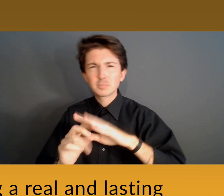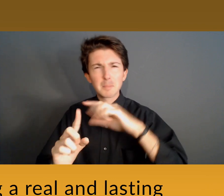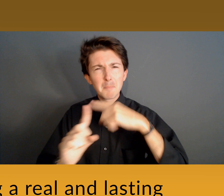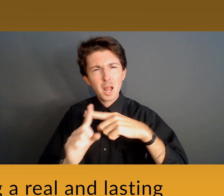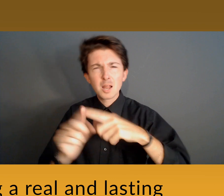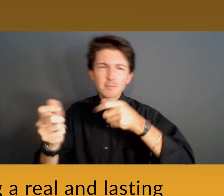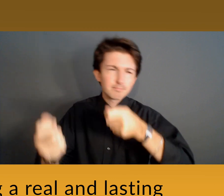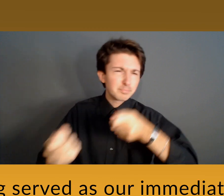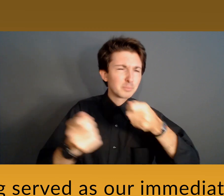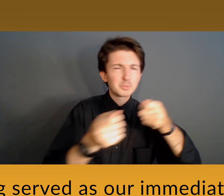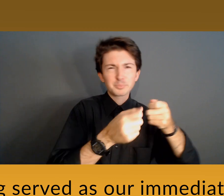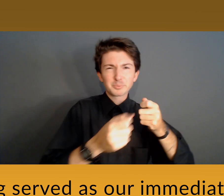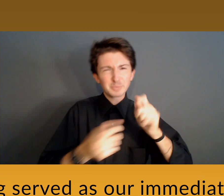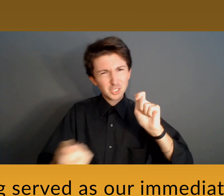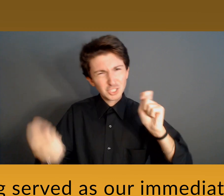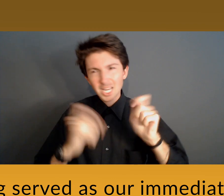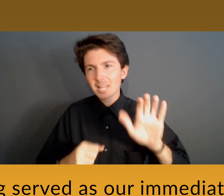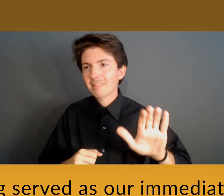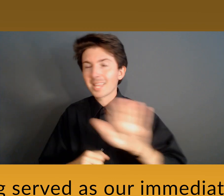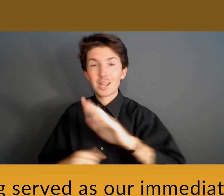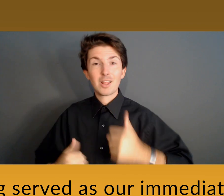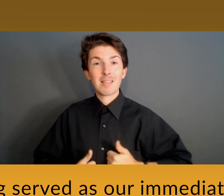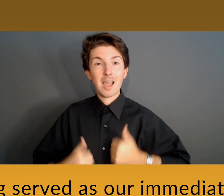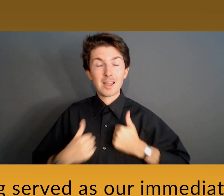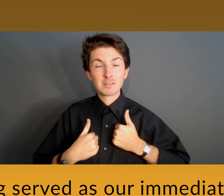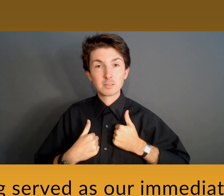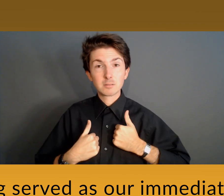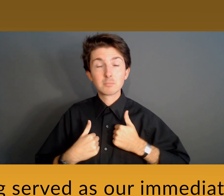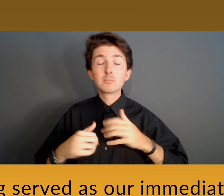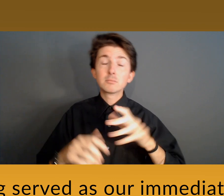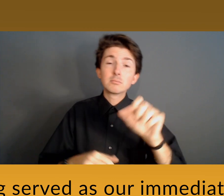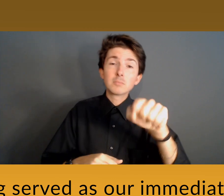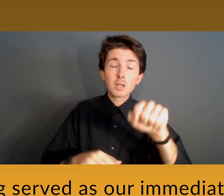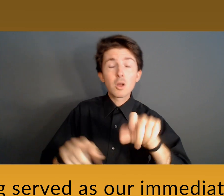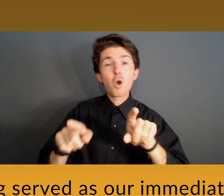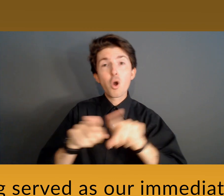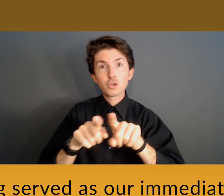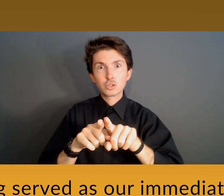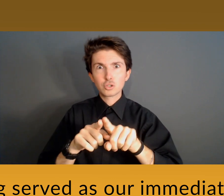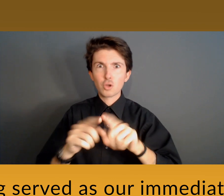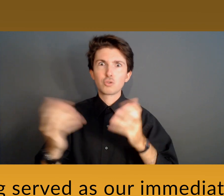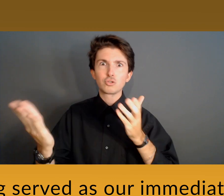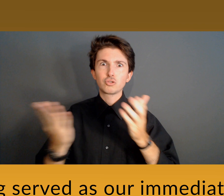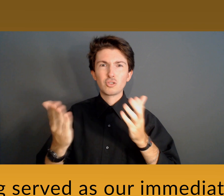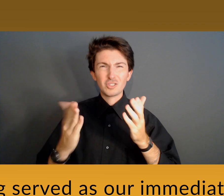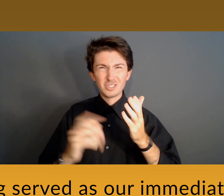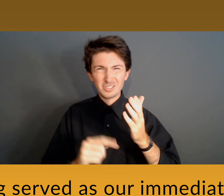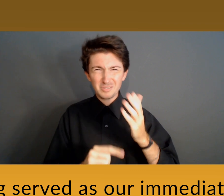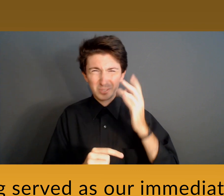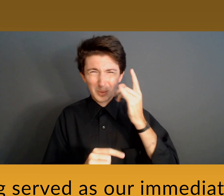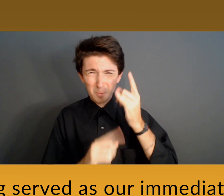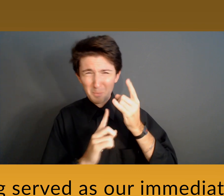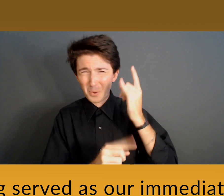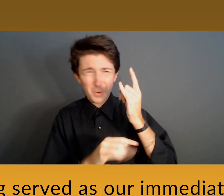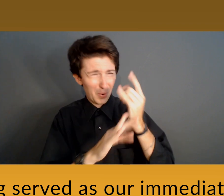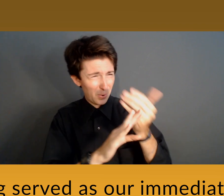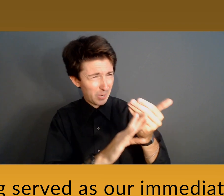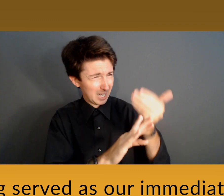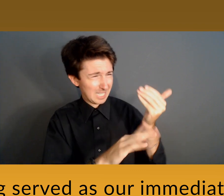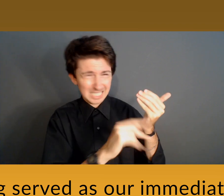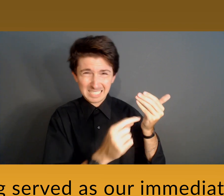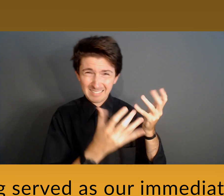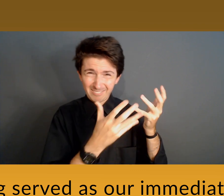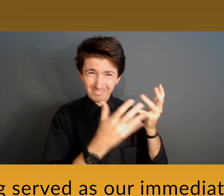in people's lives. In addition to having served as our immediate past